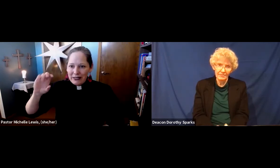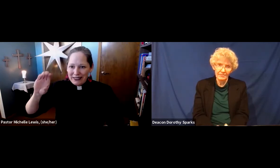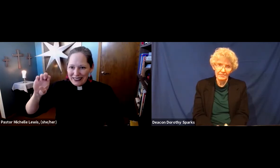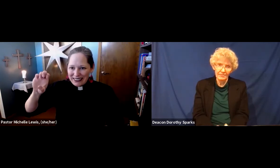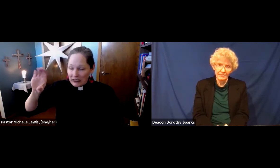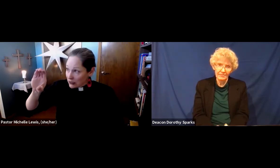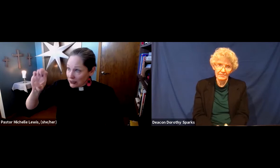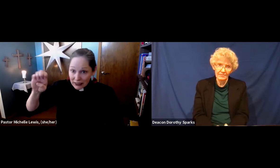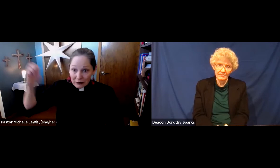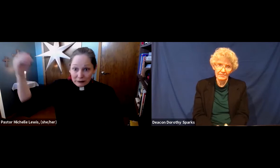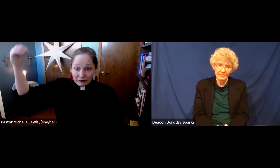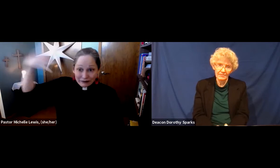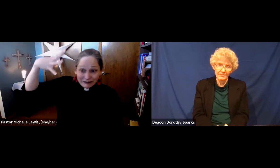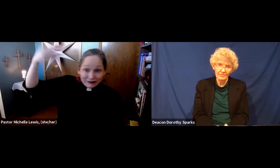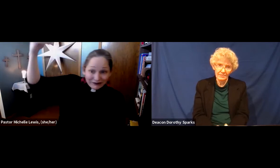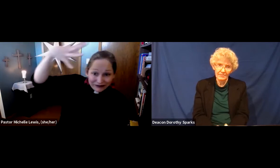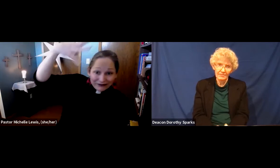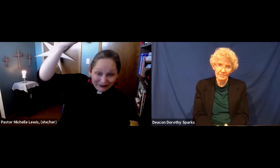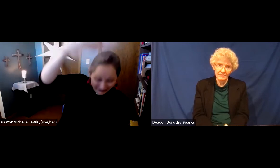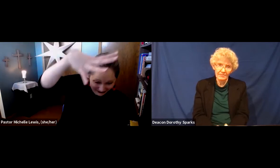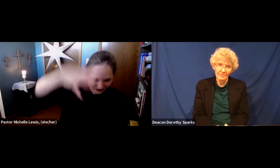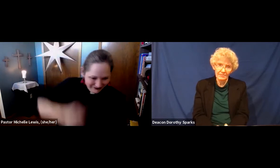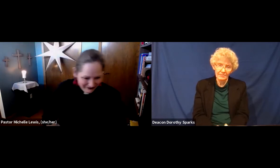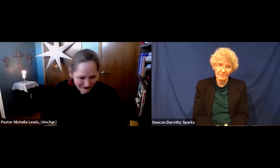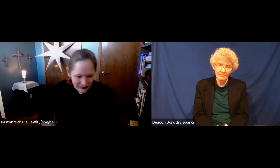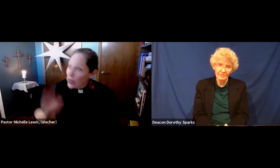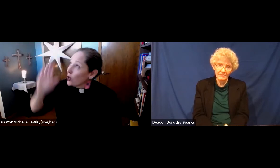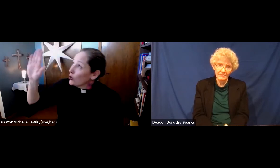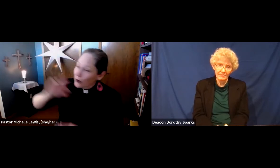our light and salvation.